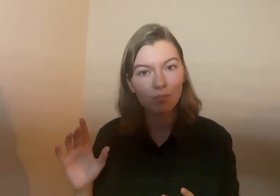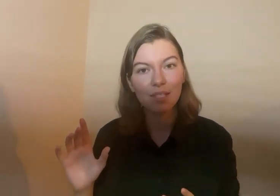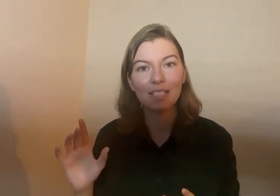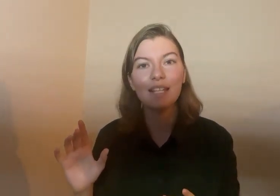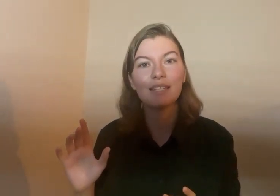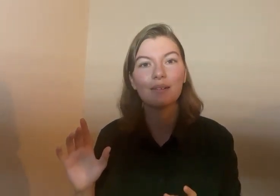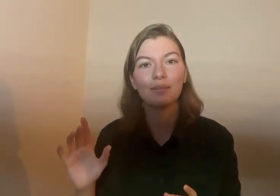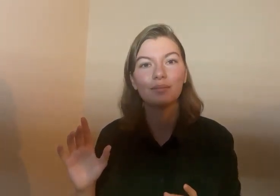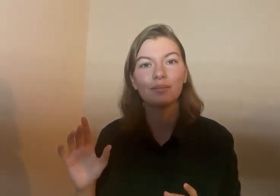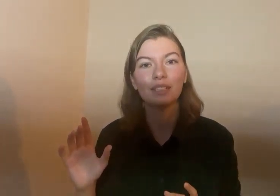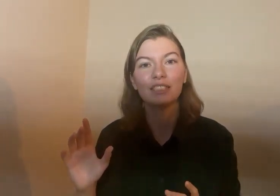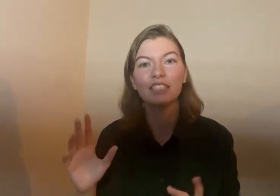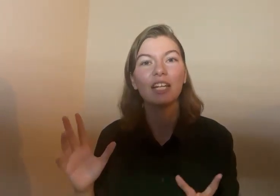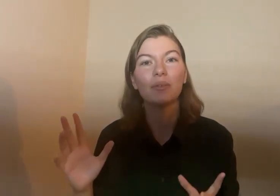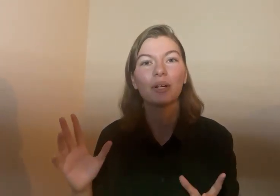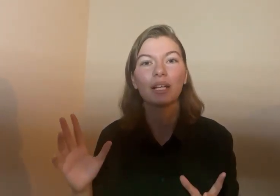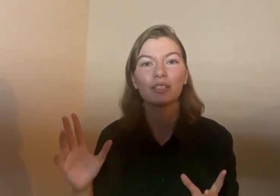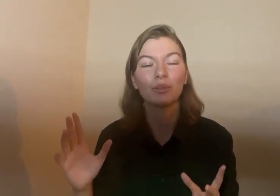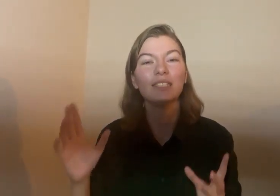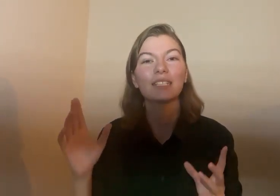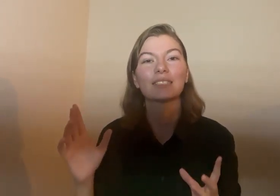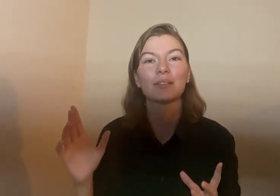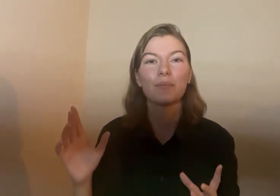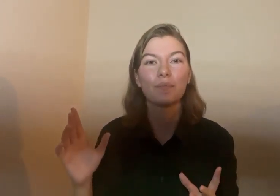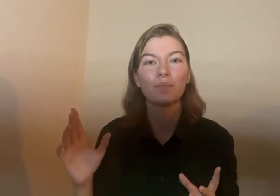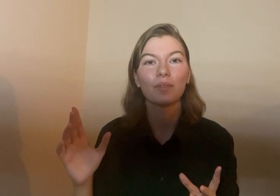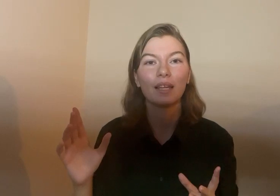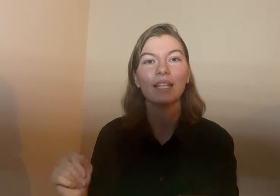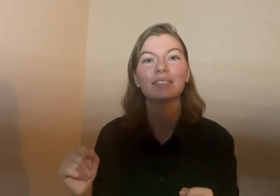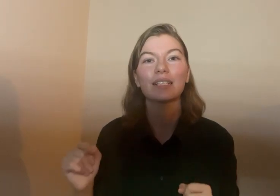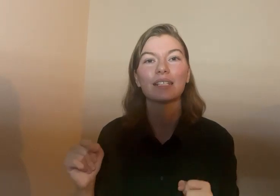The date is January 26th, 1990.